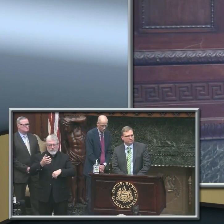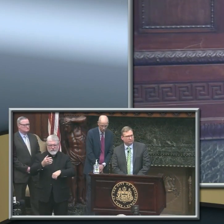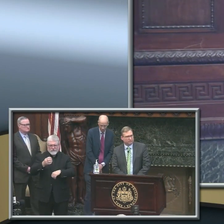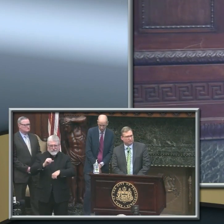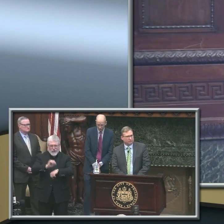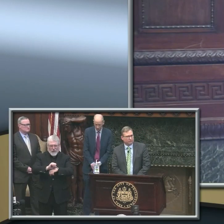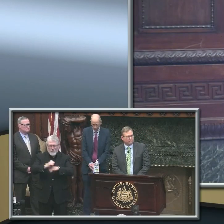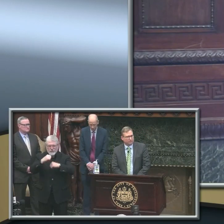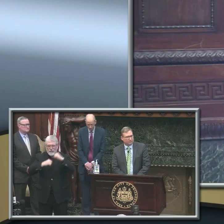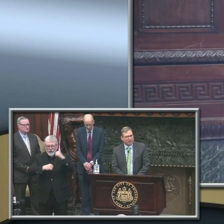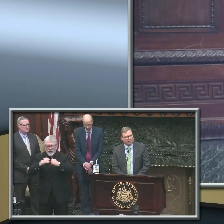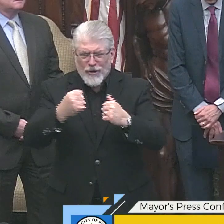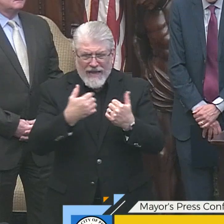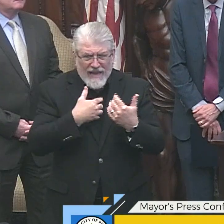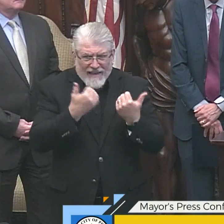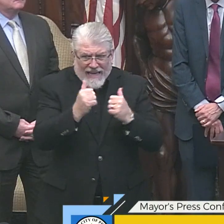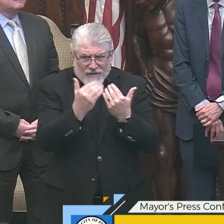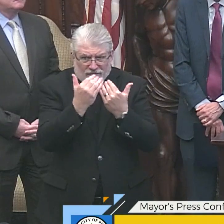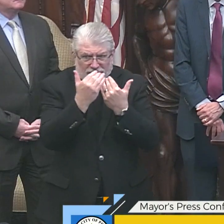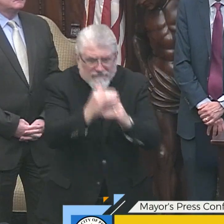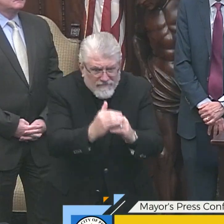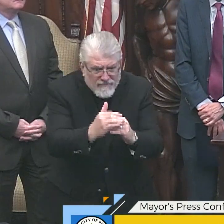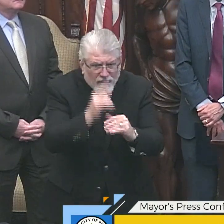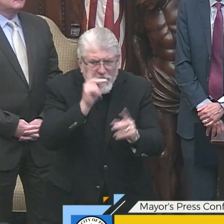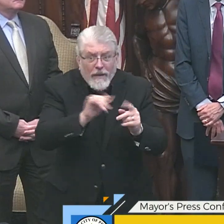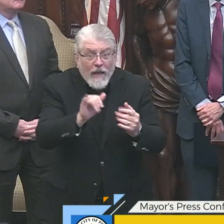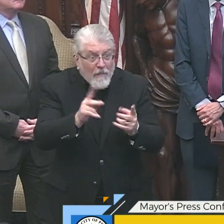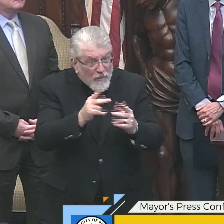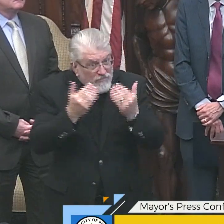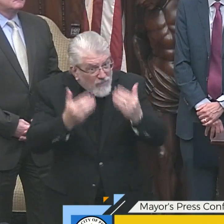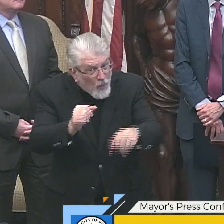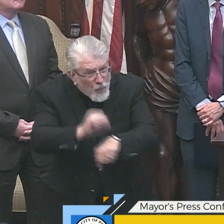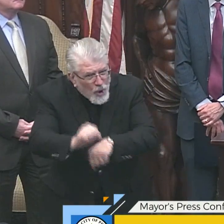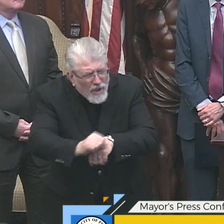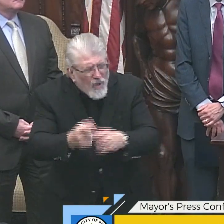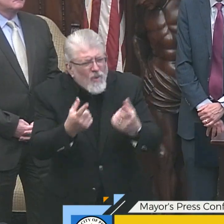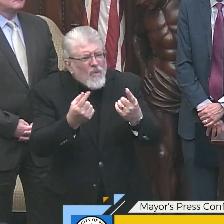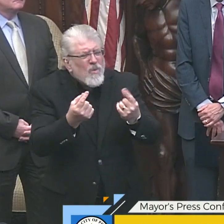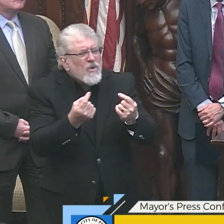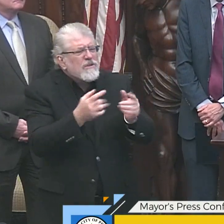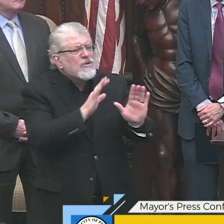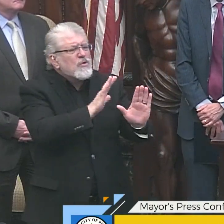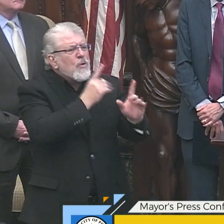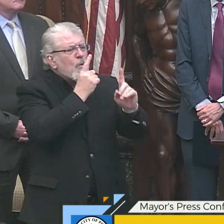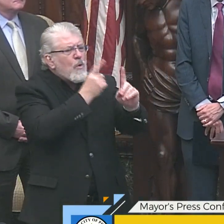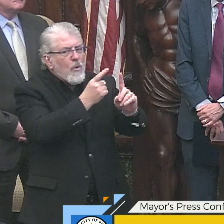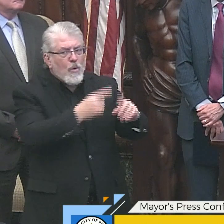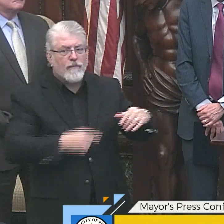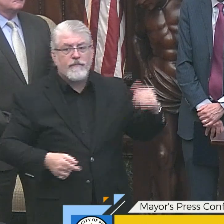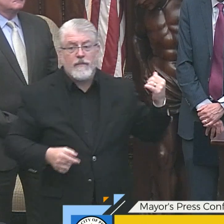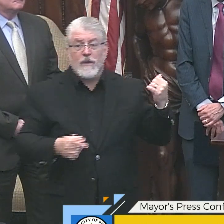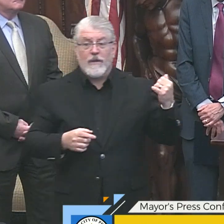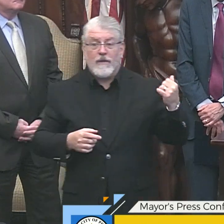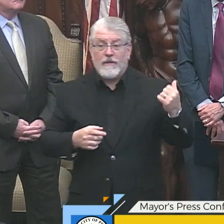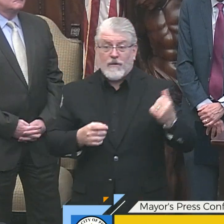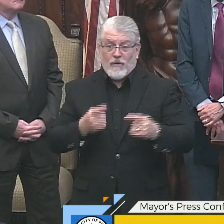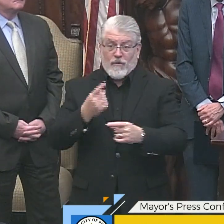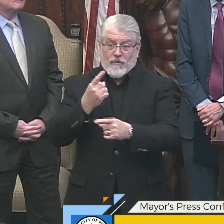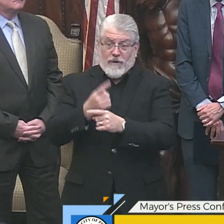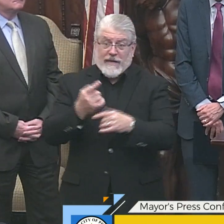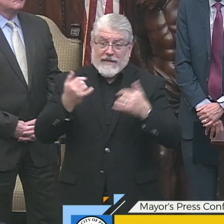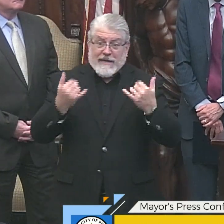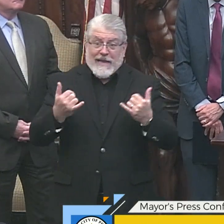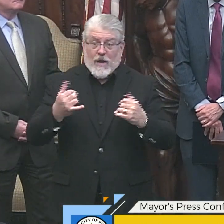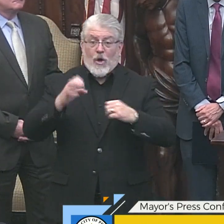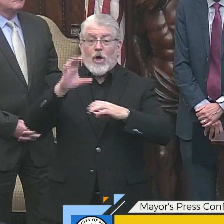on construction sites? The order that was distributed today clearly says that construction is considered